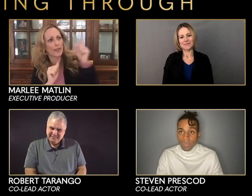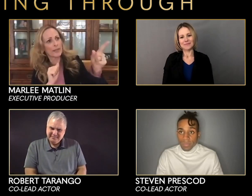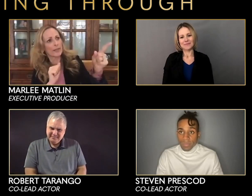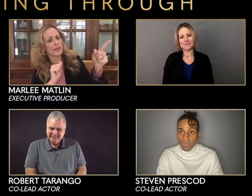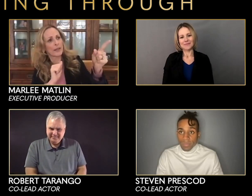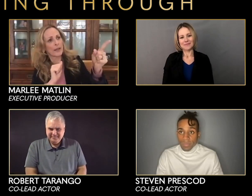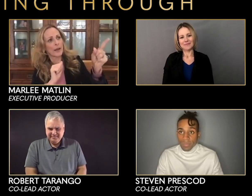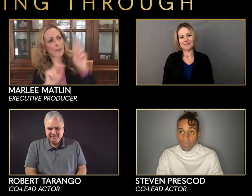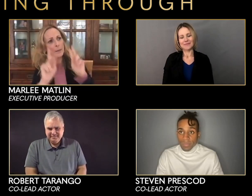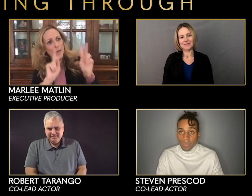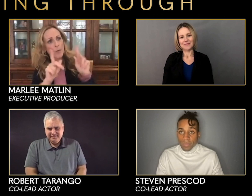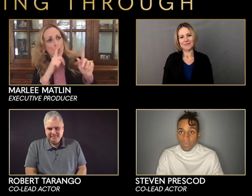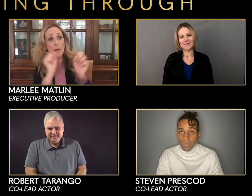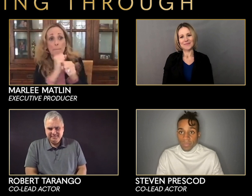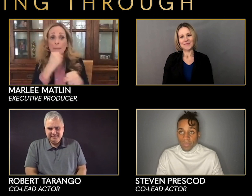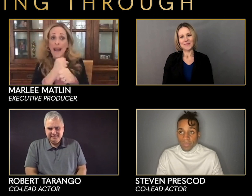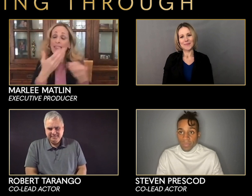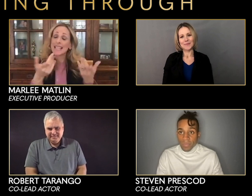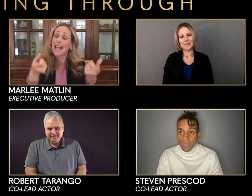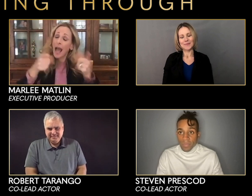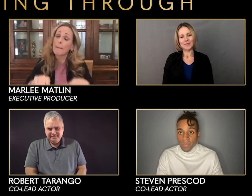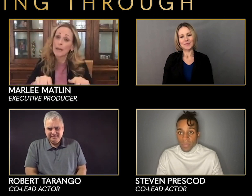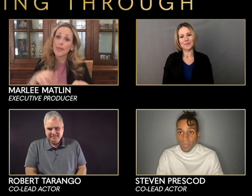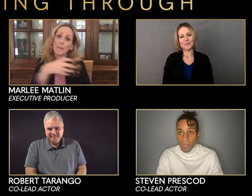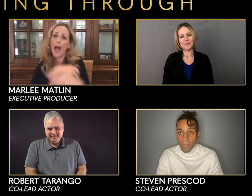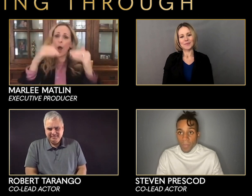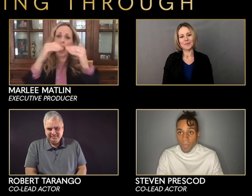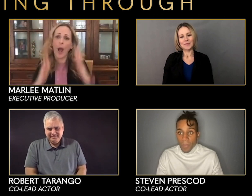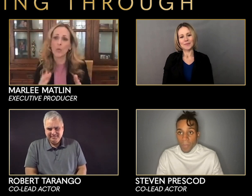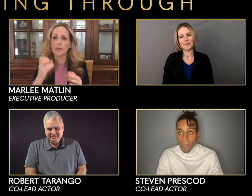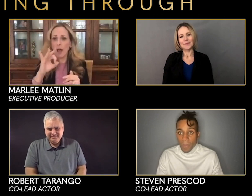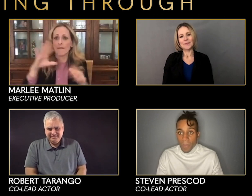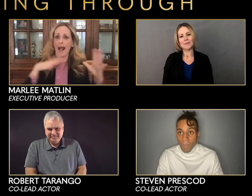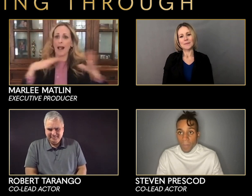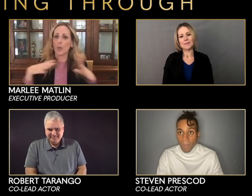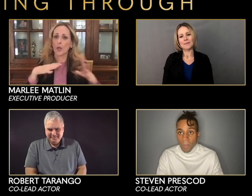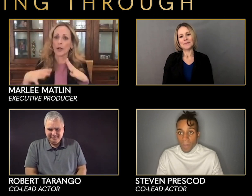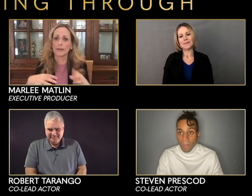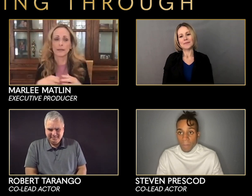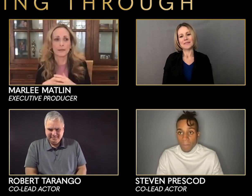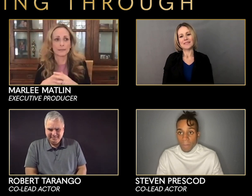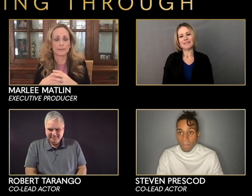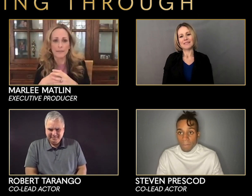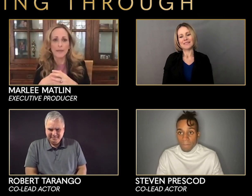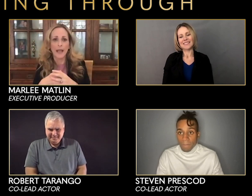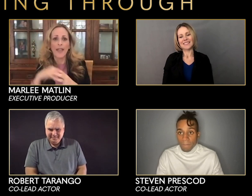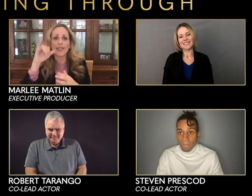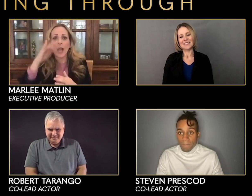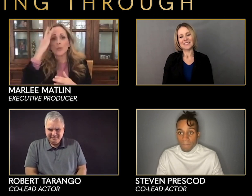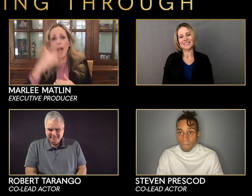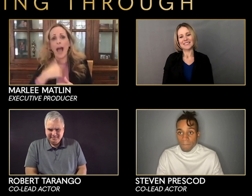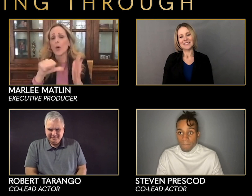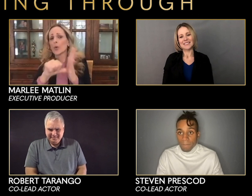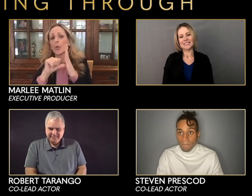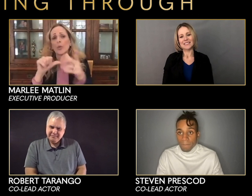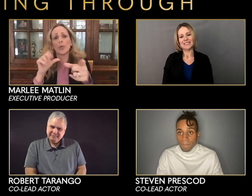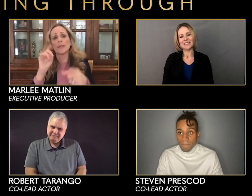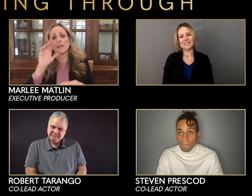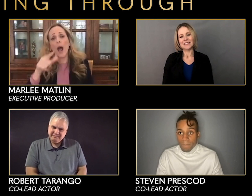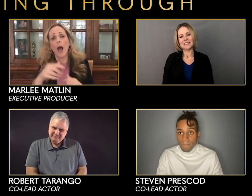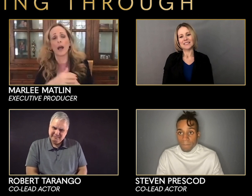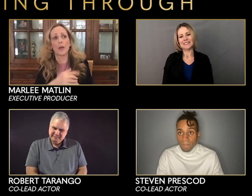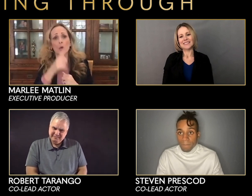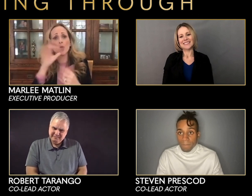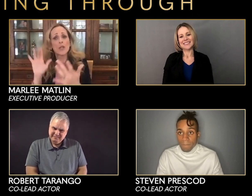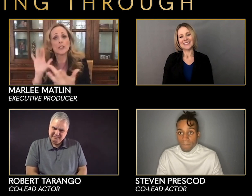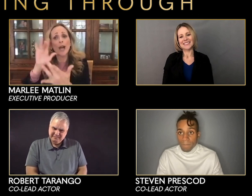to all work together with the industry to make things happen. The people who have the power in Hollywood to make things happen. And that's